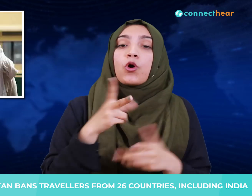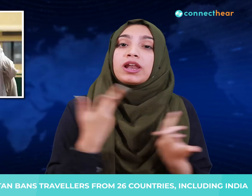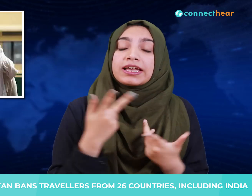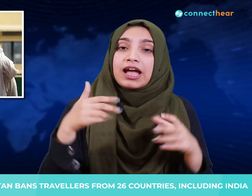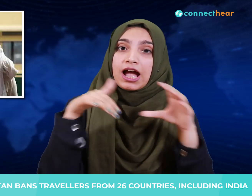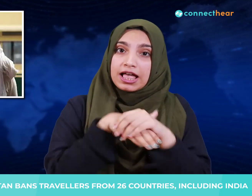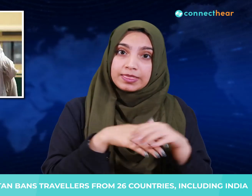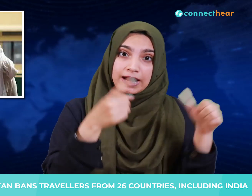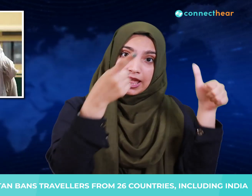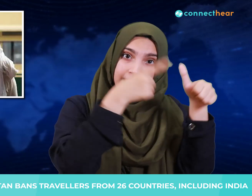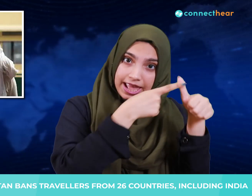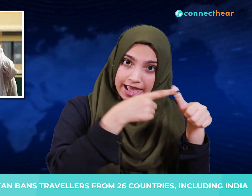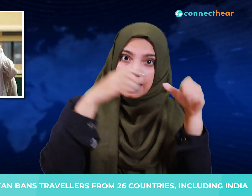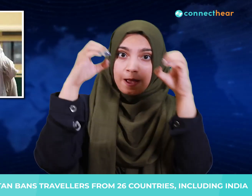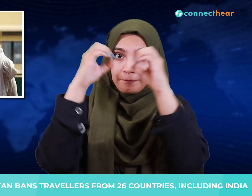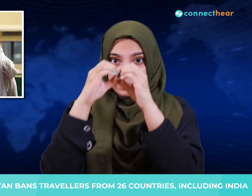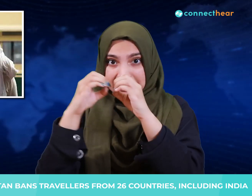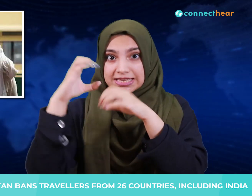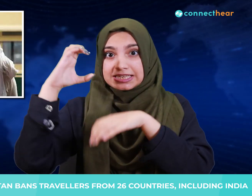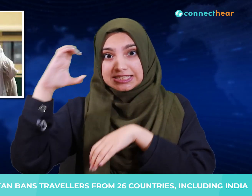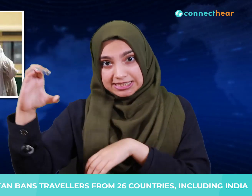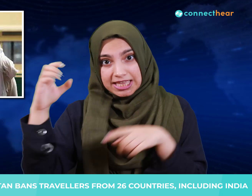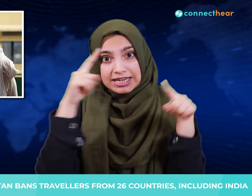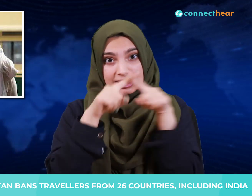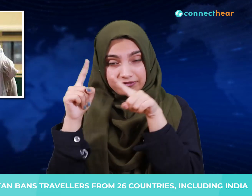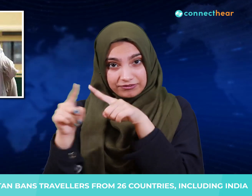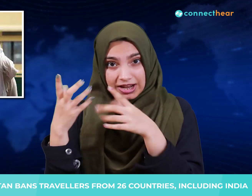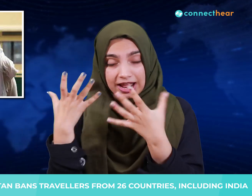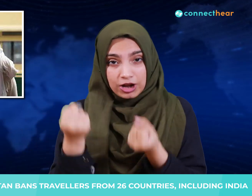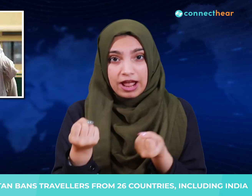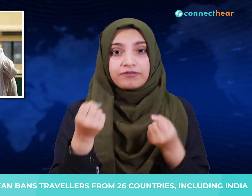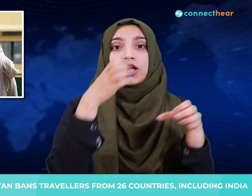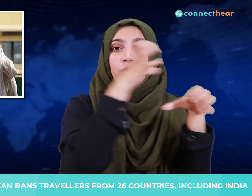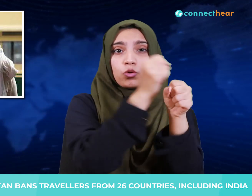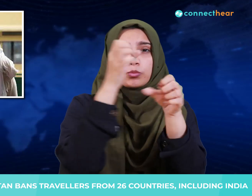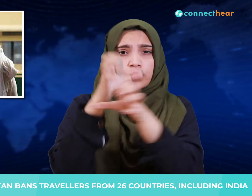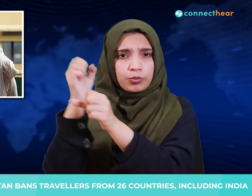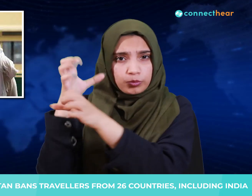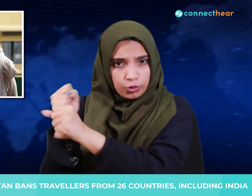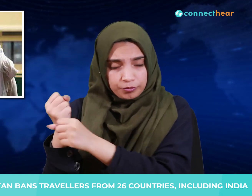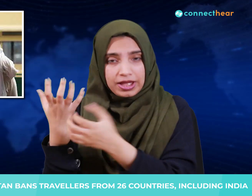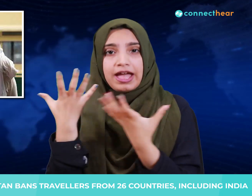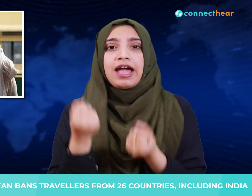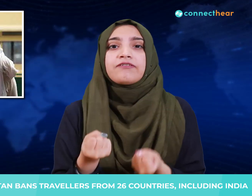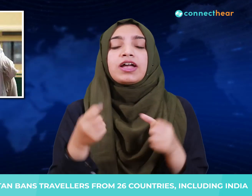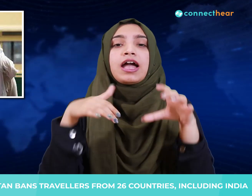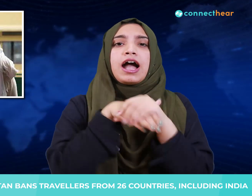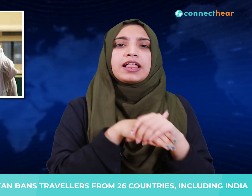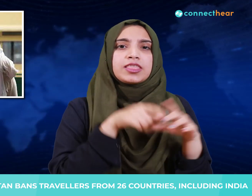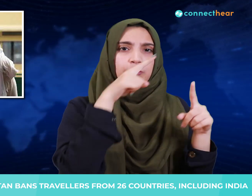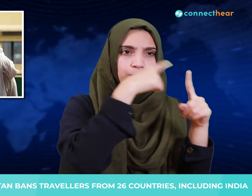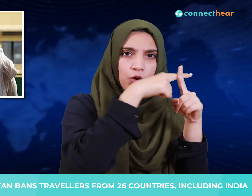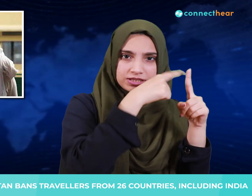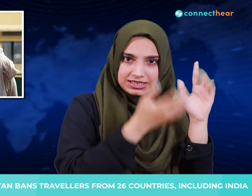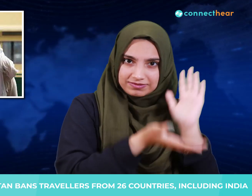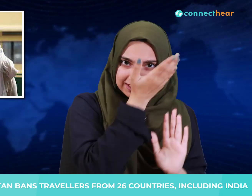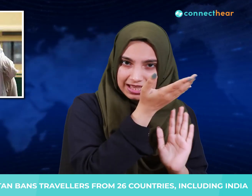A, B, and C, to deal with potential carriers of COVID-19 coming into